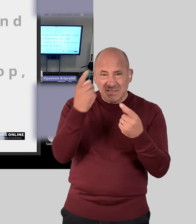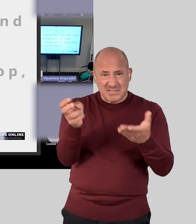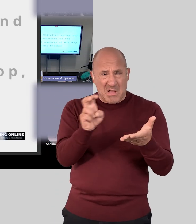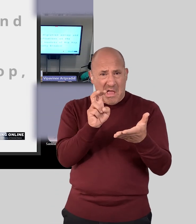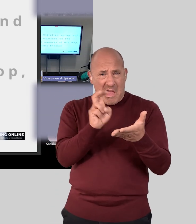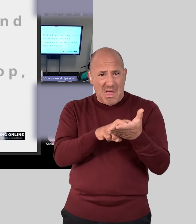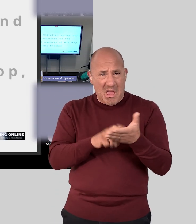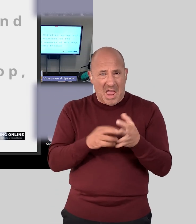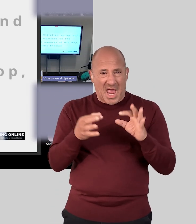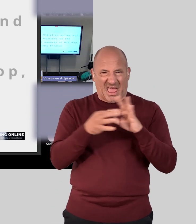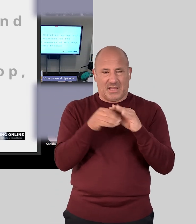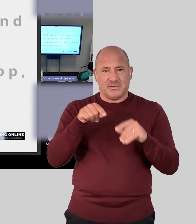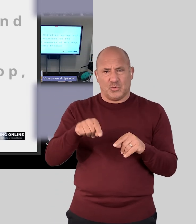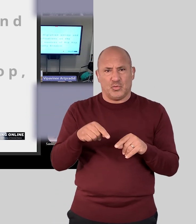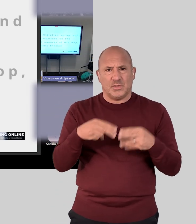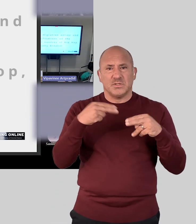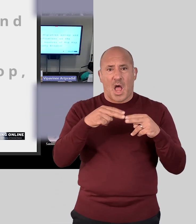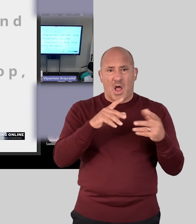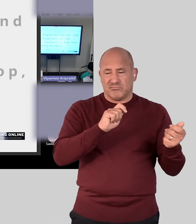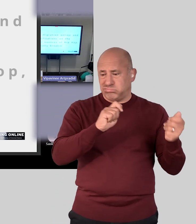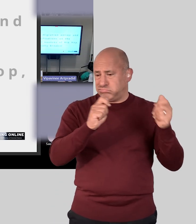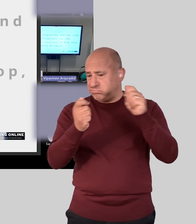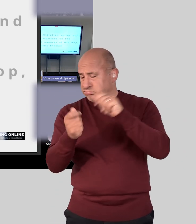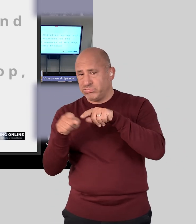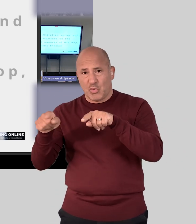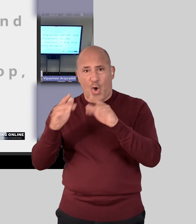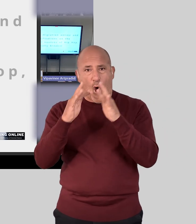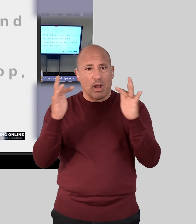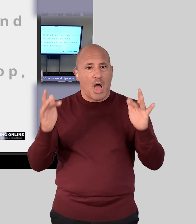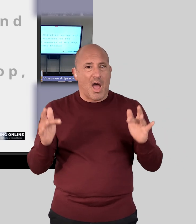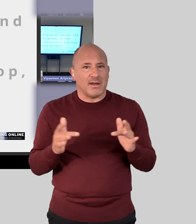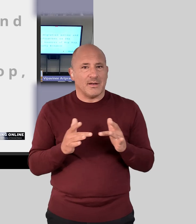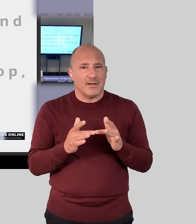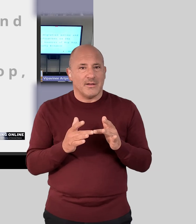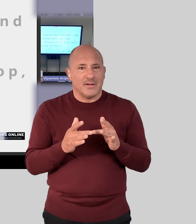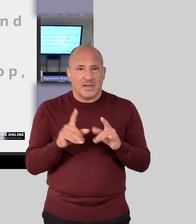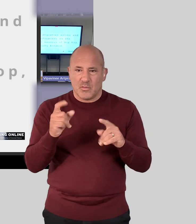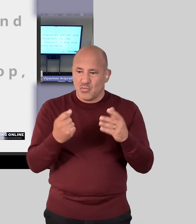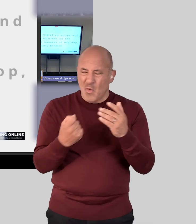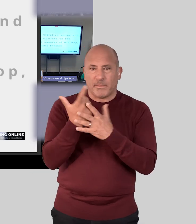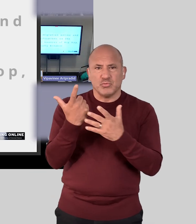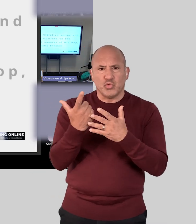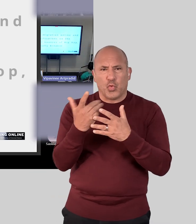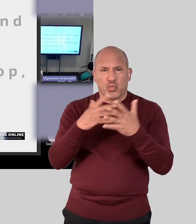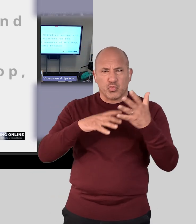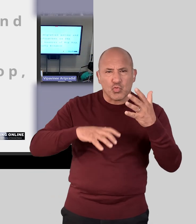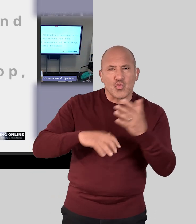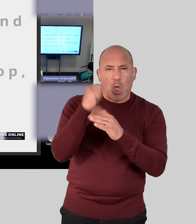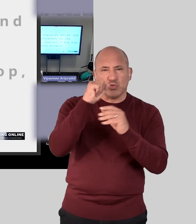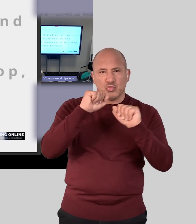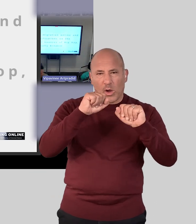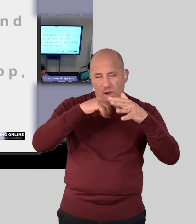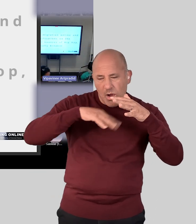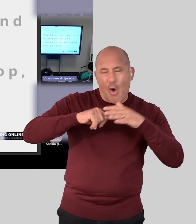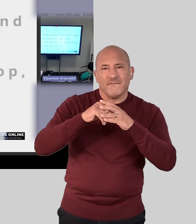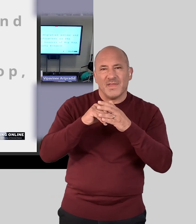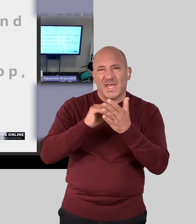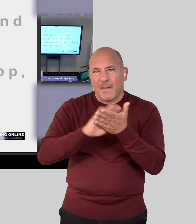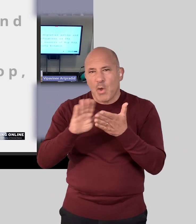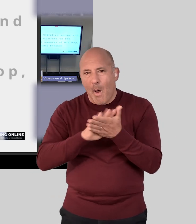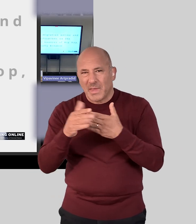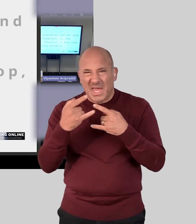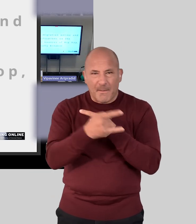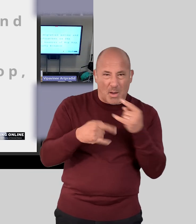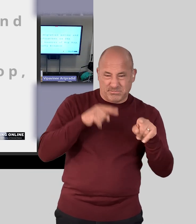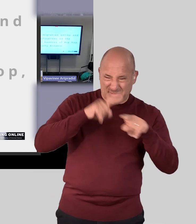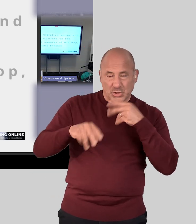about the prompt. Take one in hand. Dance's migration online and its ramifications on the cultural nuances of hip hop, specifically breaking, or if it relates